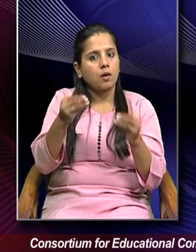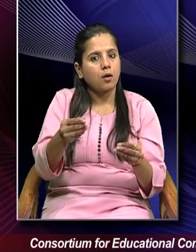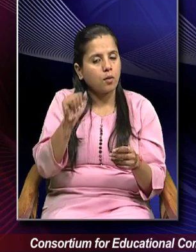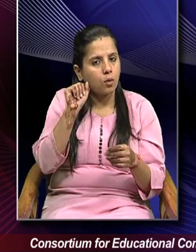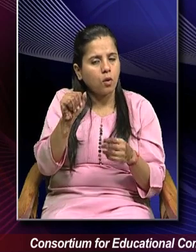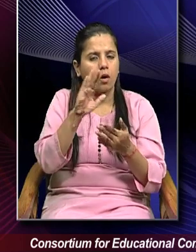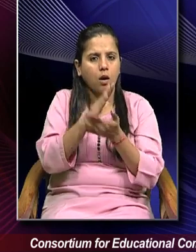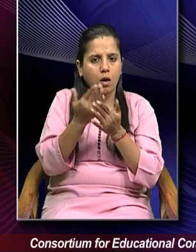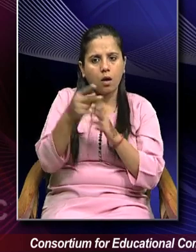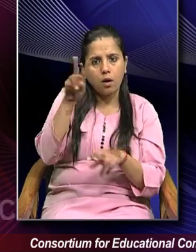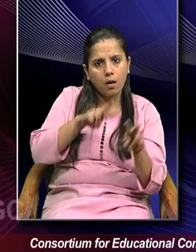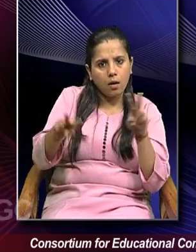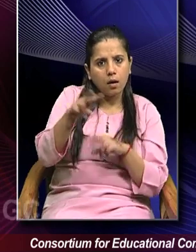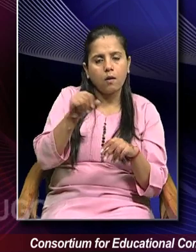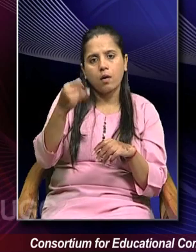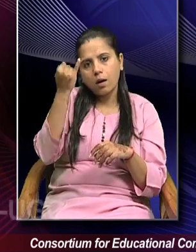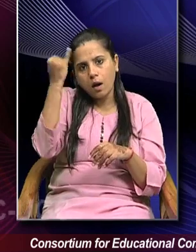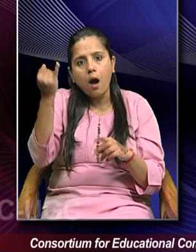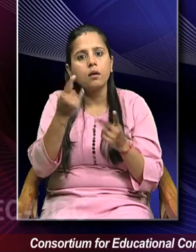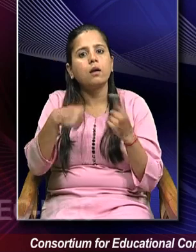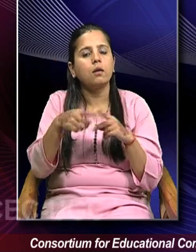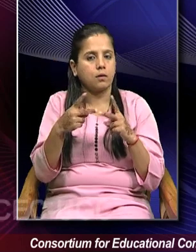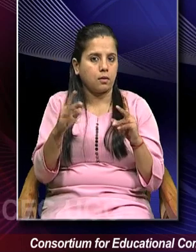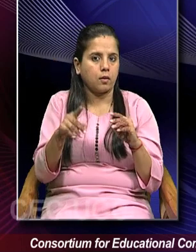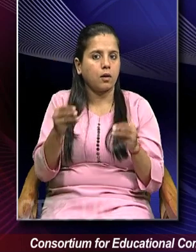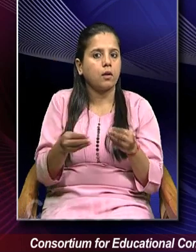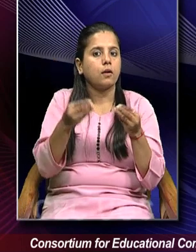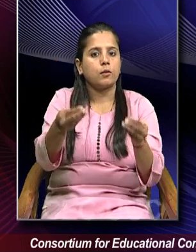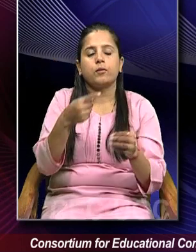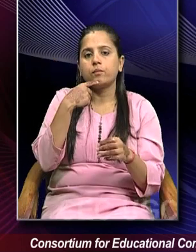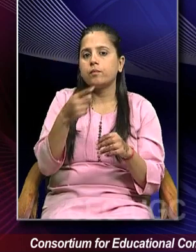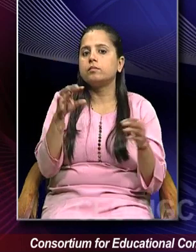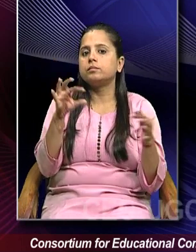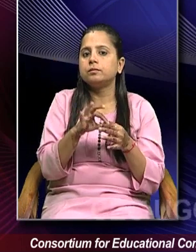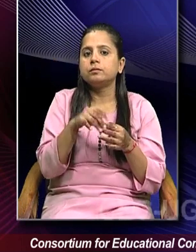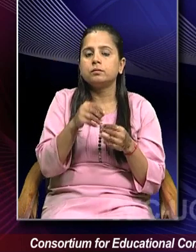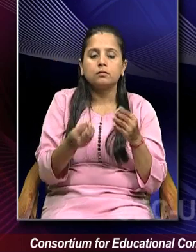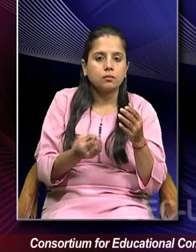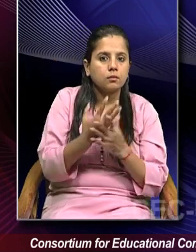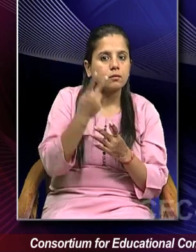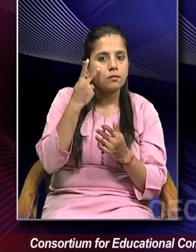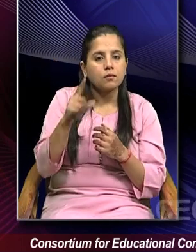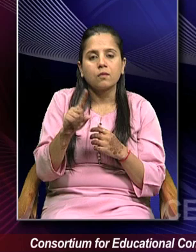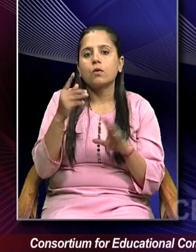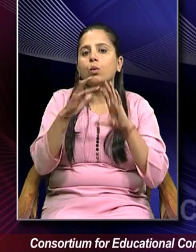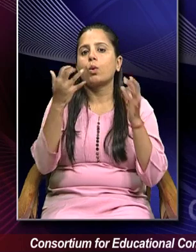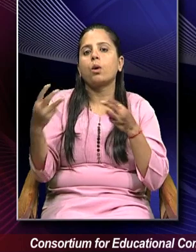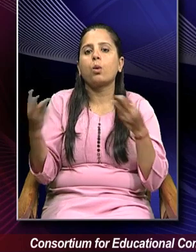their interpretations different kinds of ideas they have been given with regard to the origins of the First World